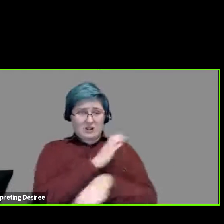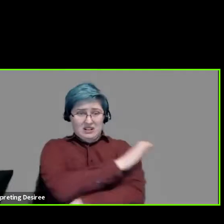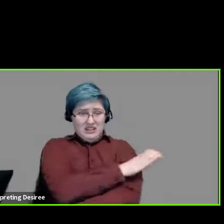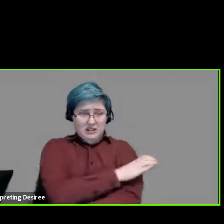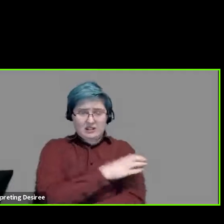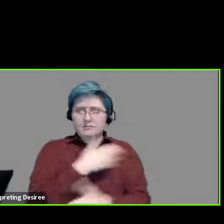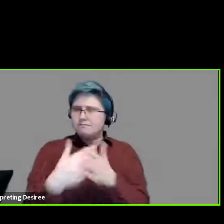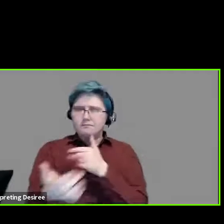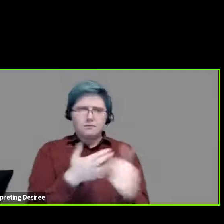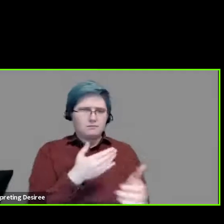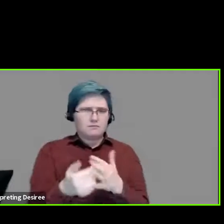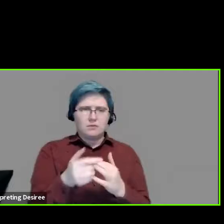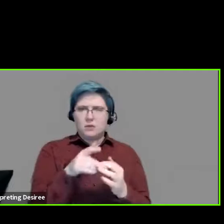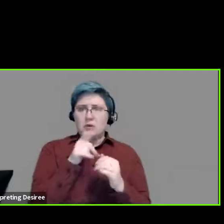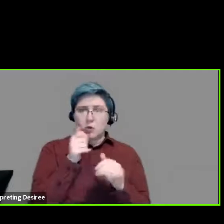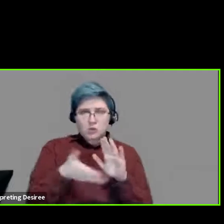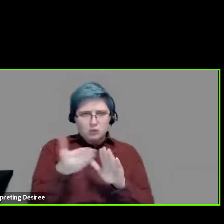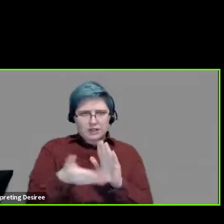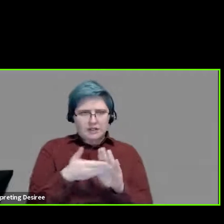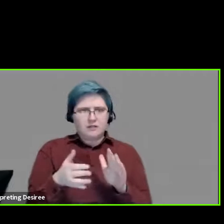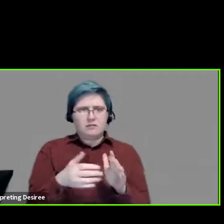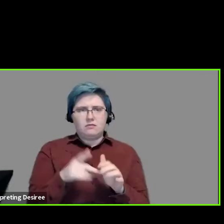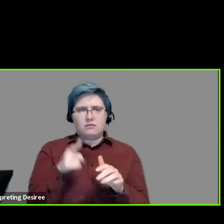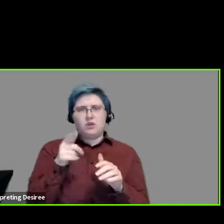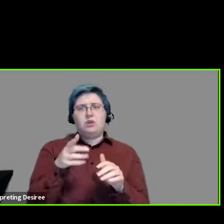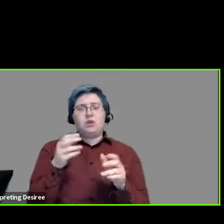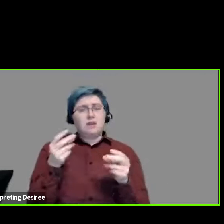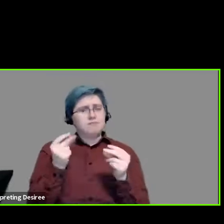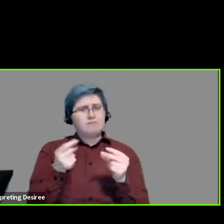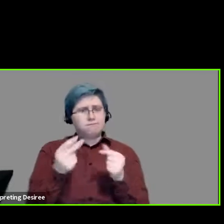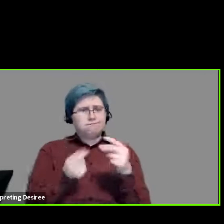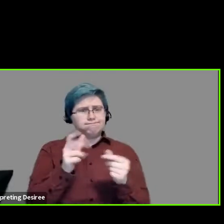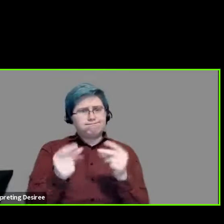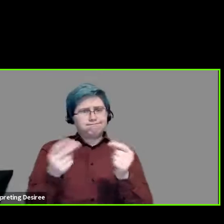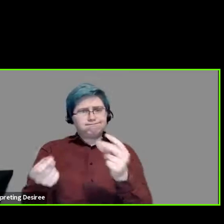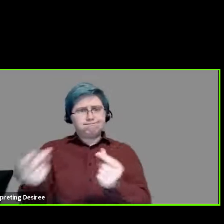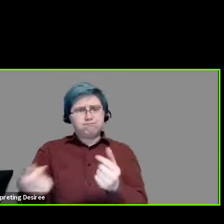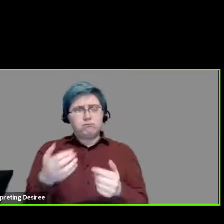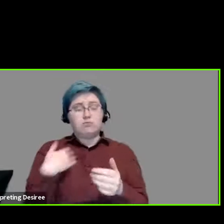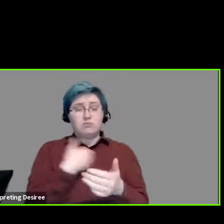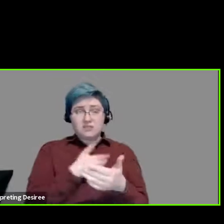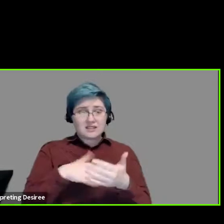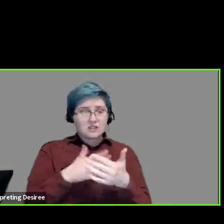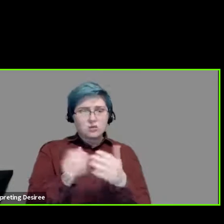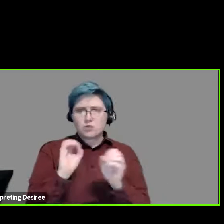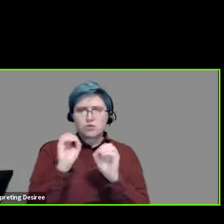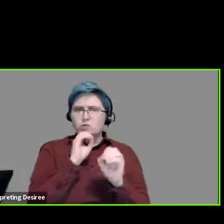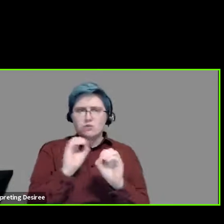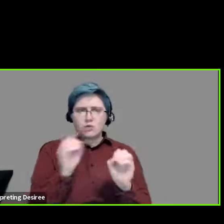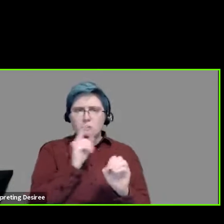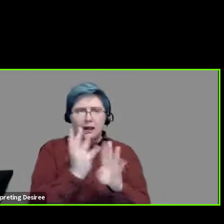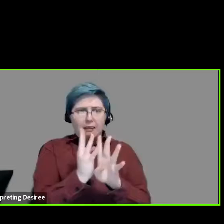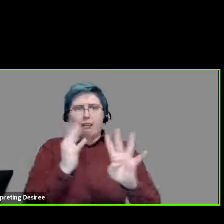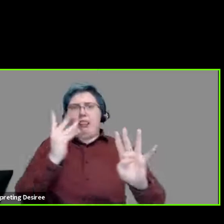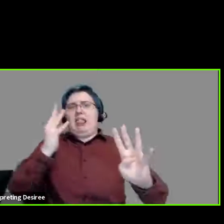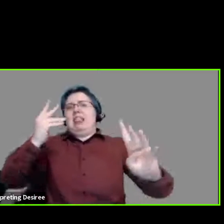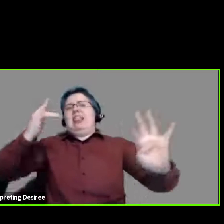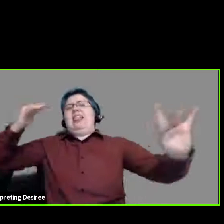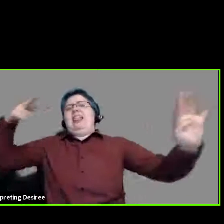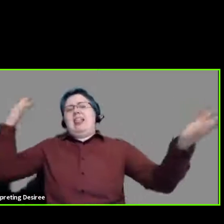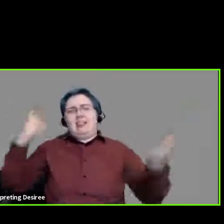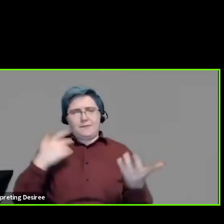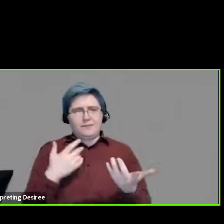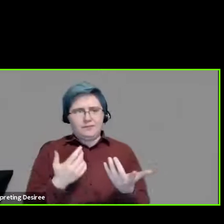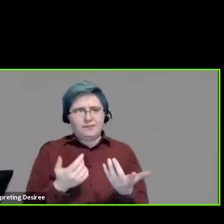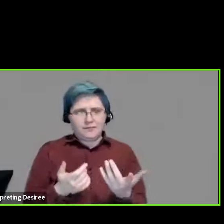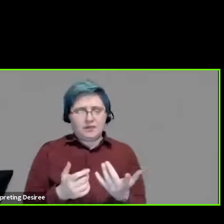no matter who's running it. It, you know, you, you, you get through pretty quick and that's because we do schedule. We don't have a lineup. We're going to talk more about